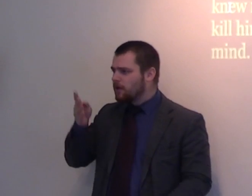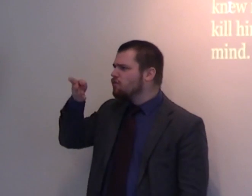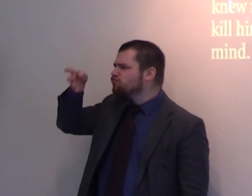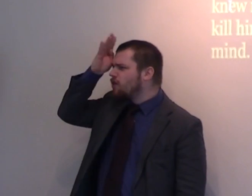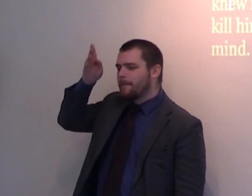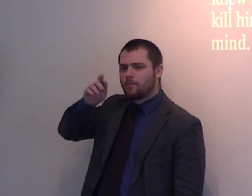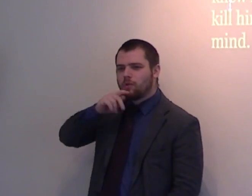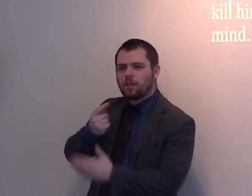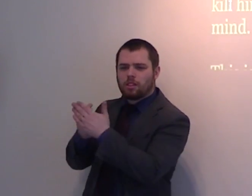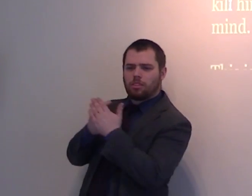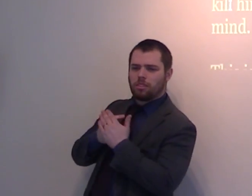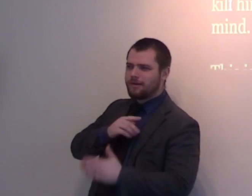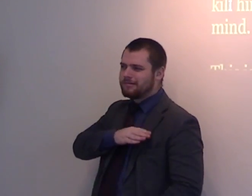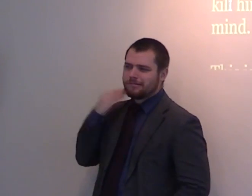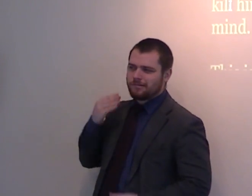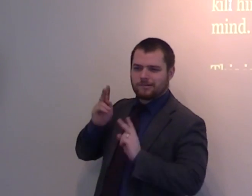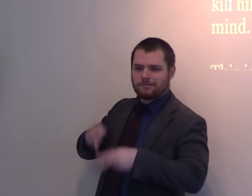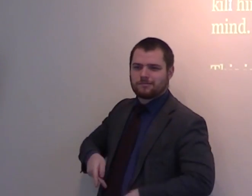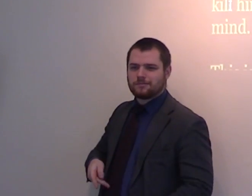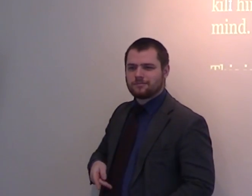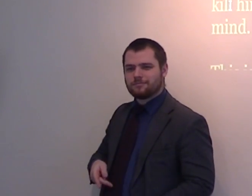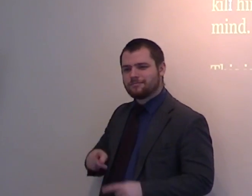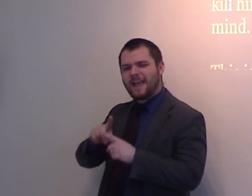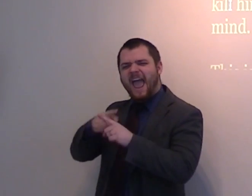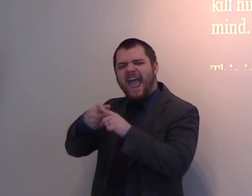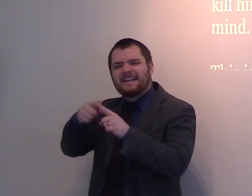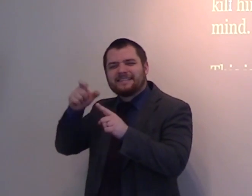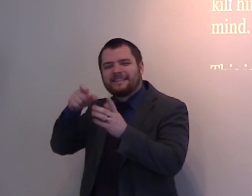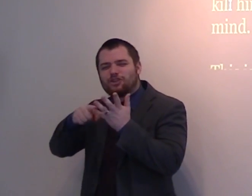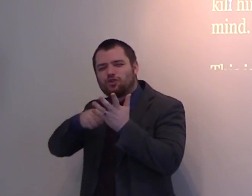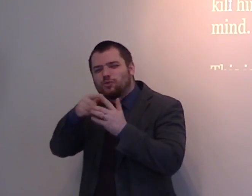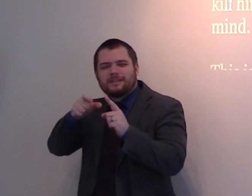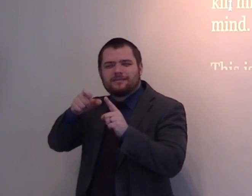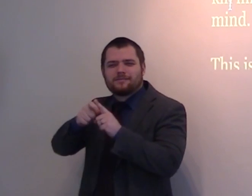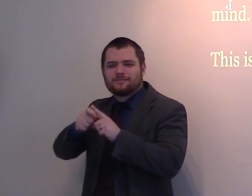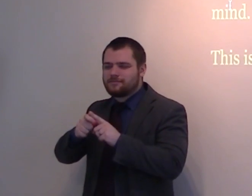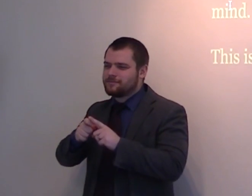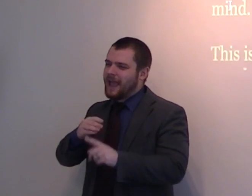people would kill him, brackets, execute him. But he did not mind.